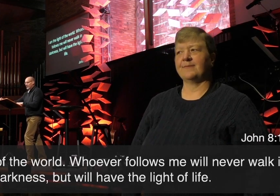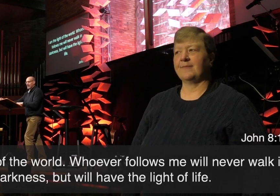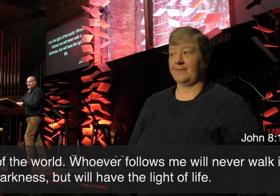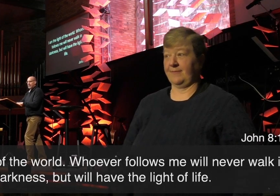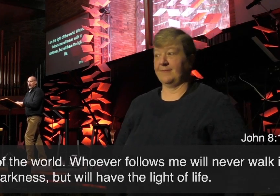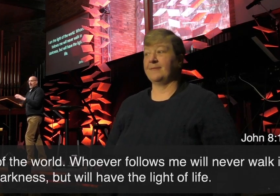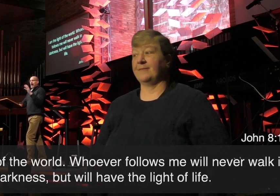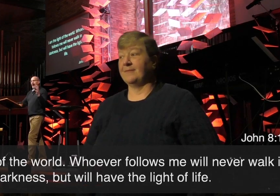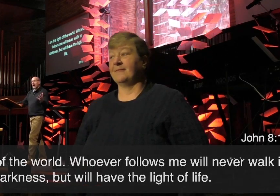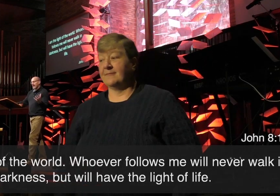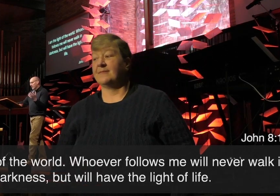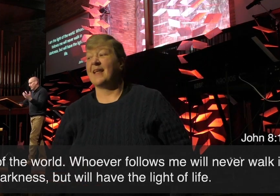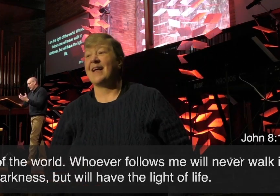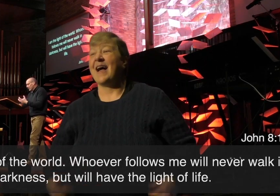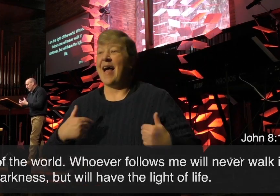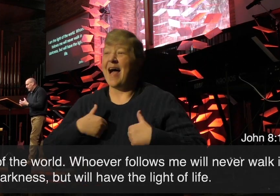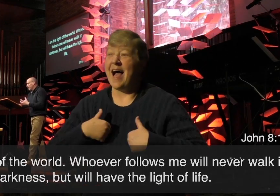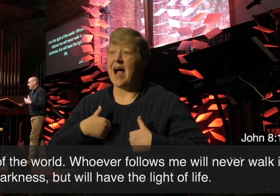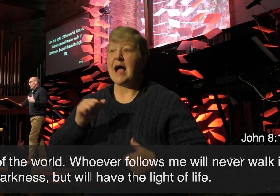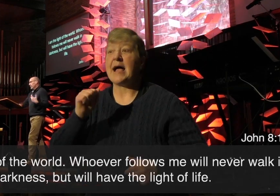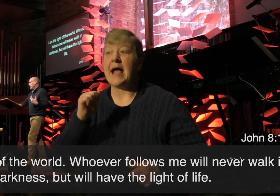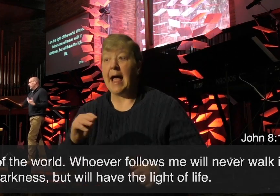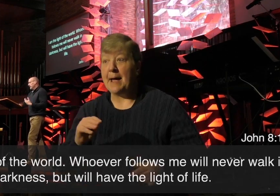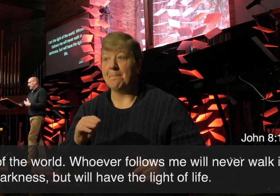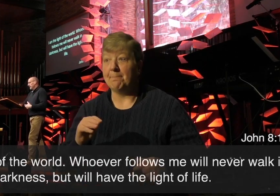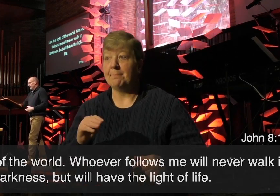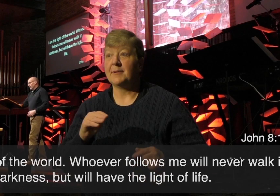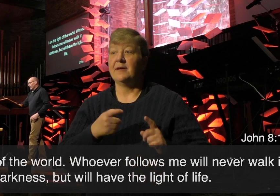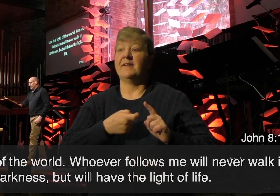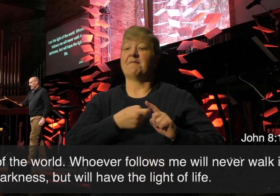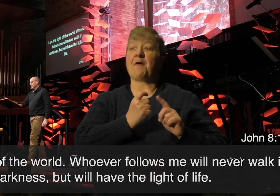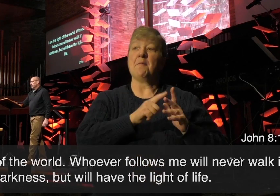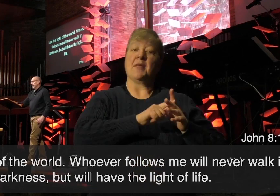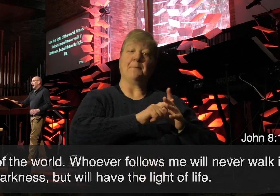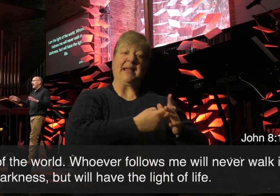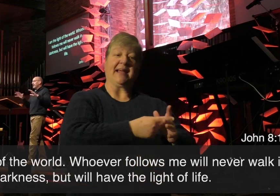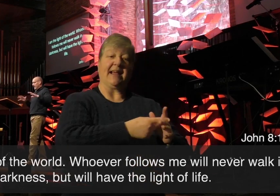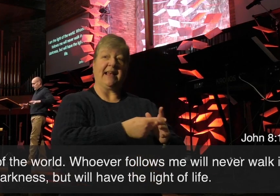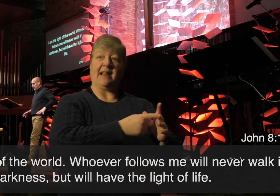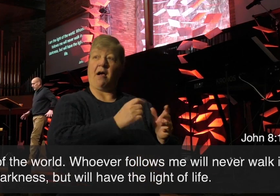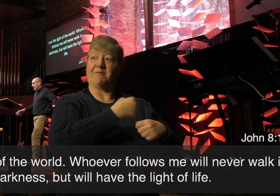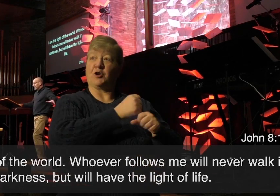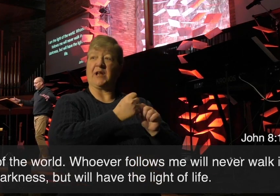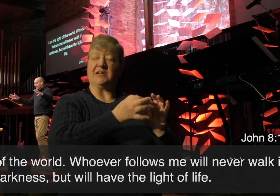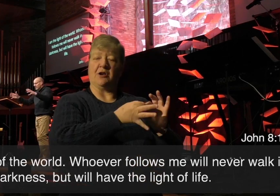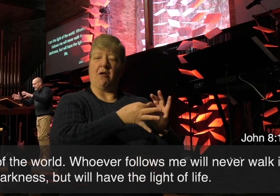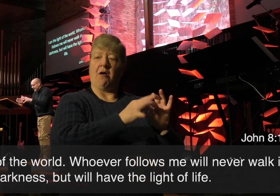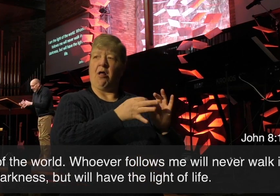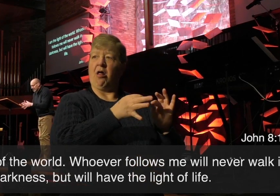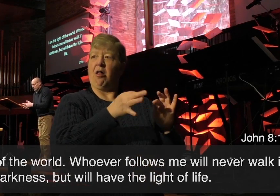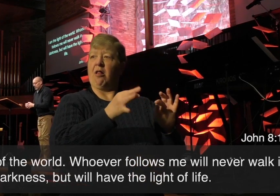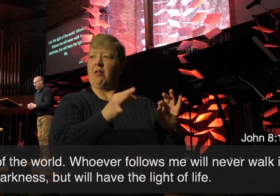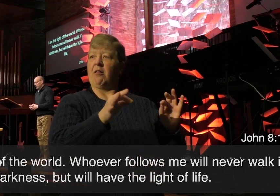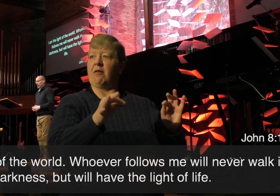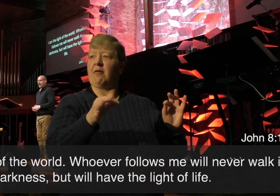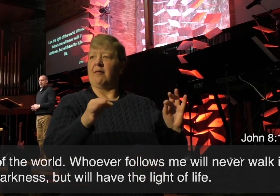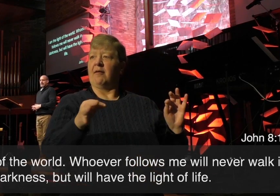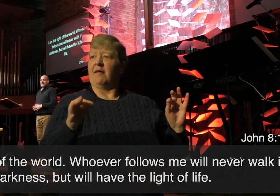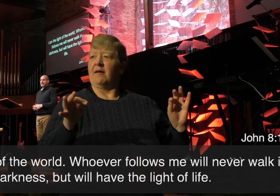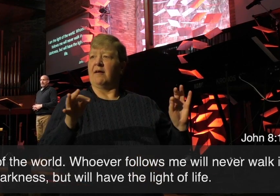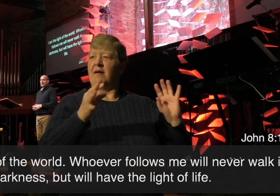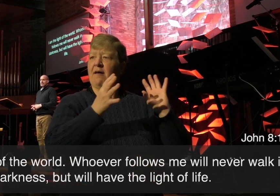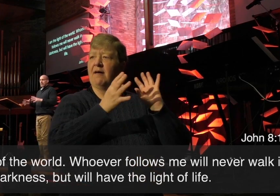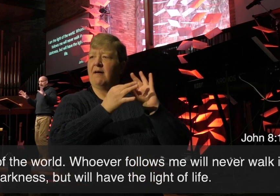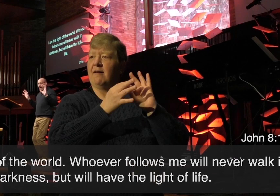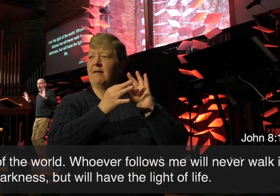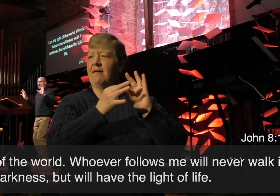life. I am the thread from the beginning of creation. I am the light that connects with people walking